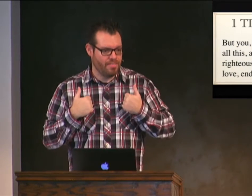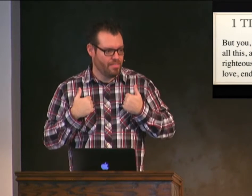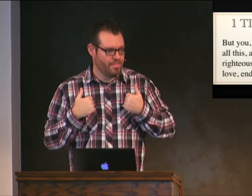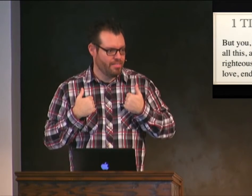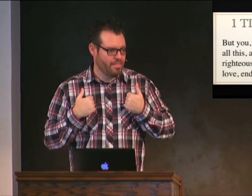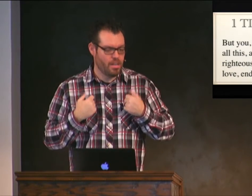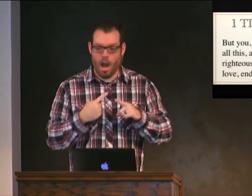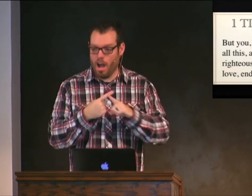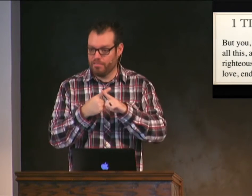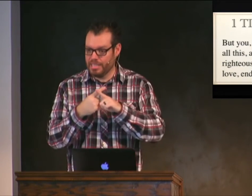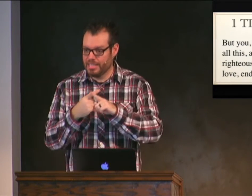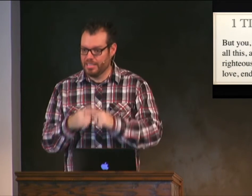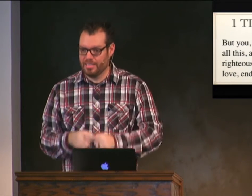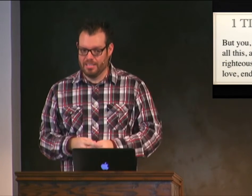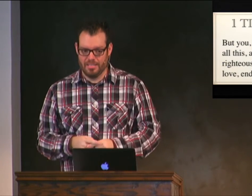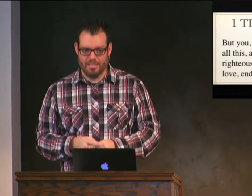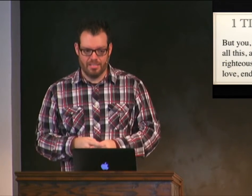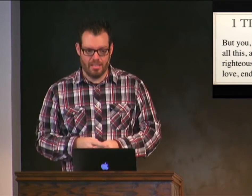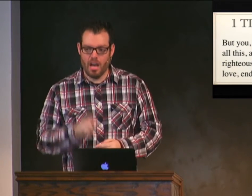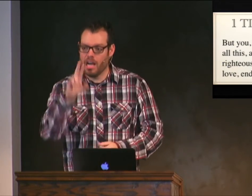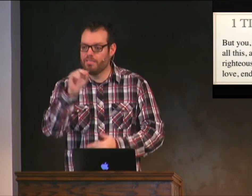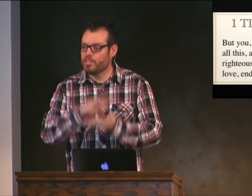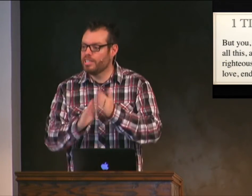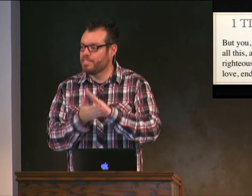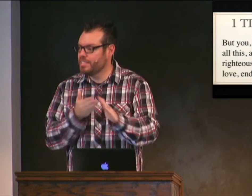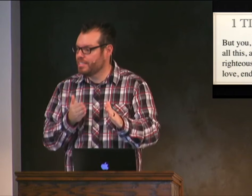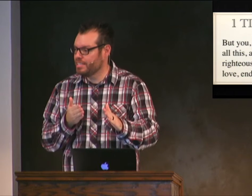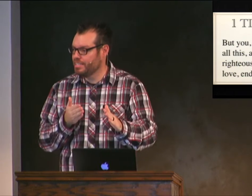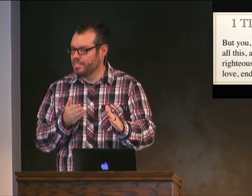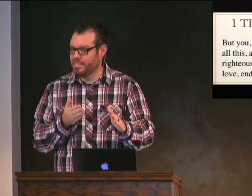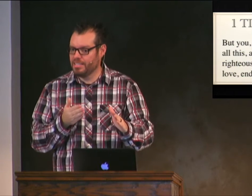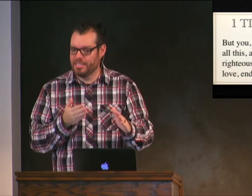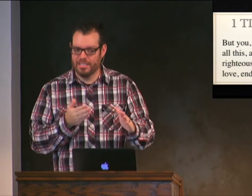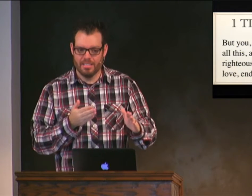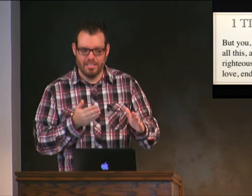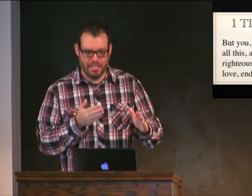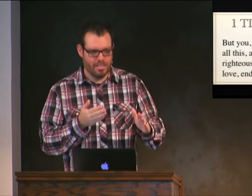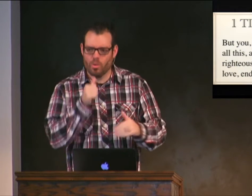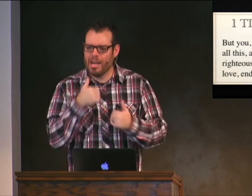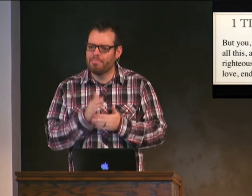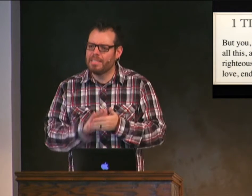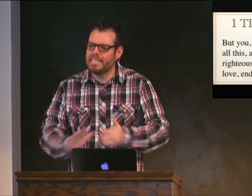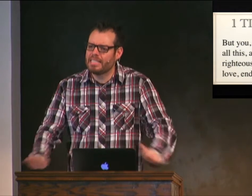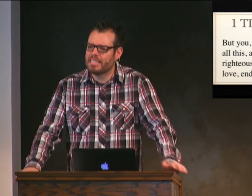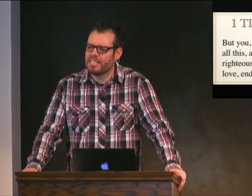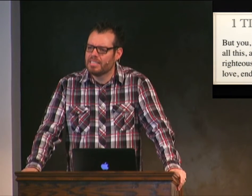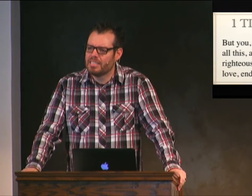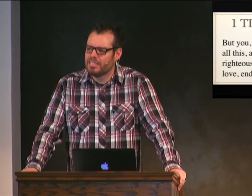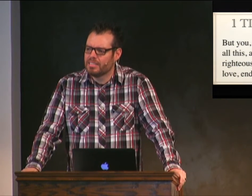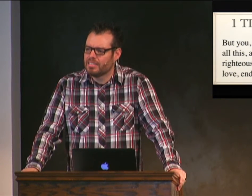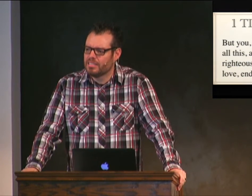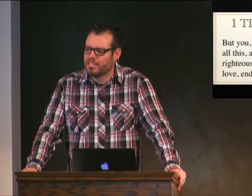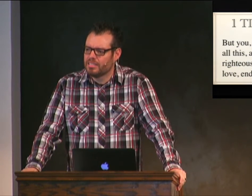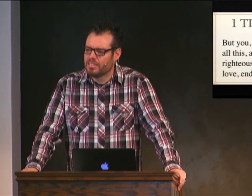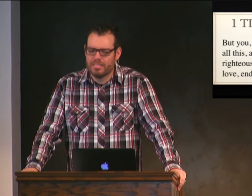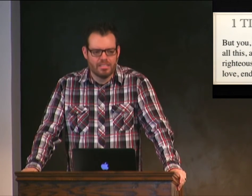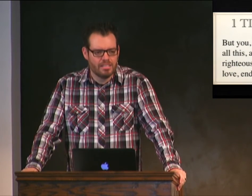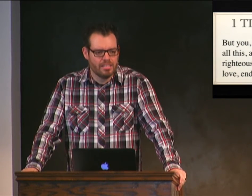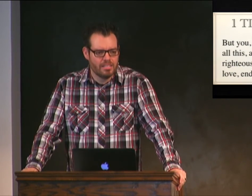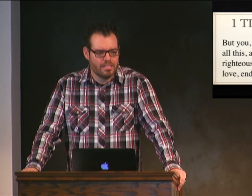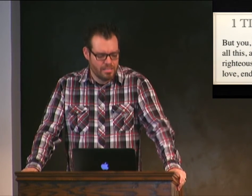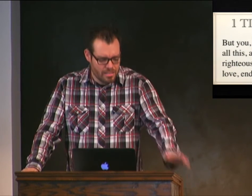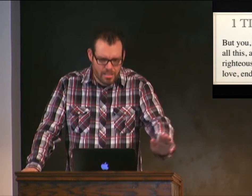your life, conflicts, unforgiveness, you don't have peace.